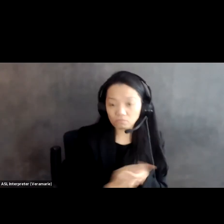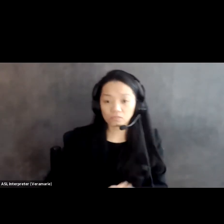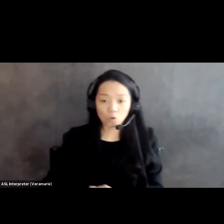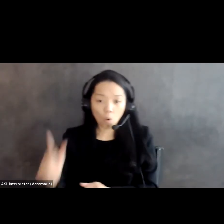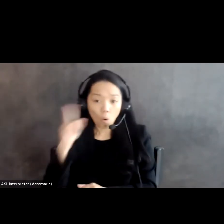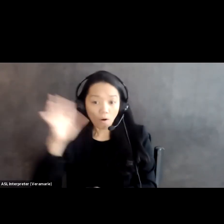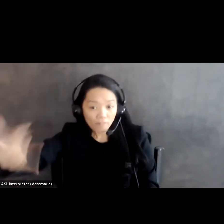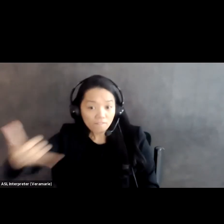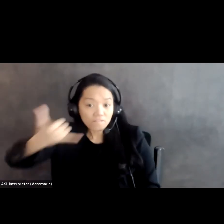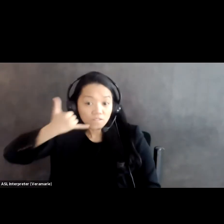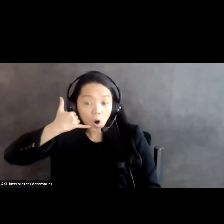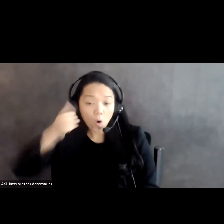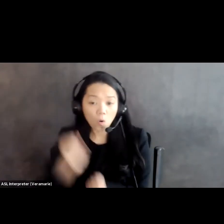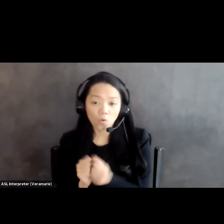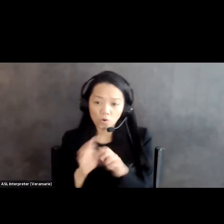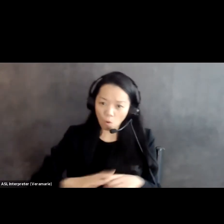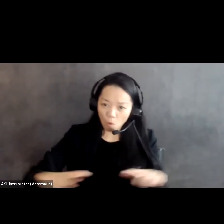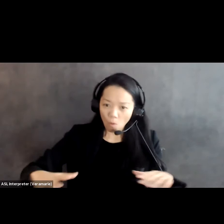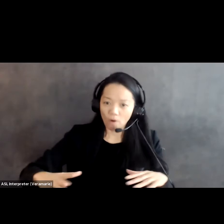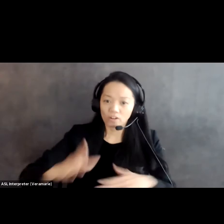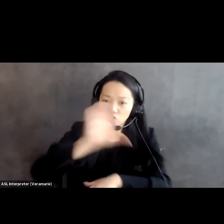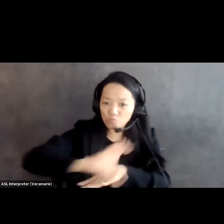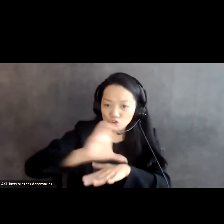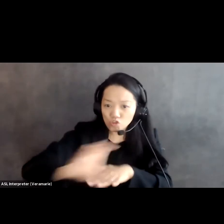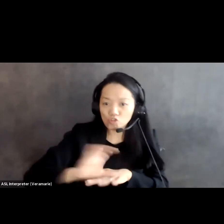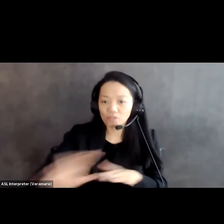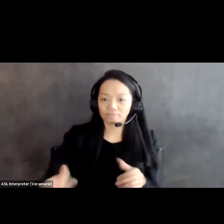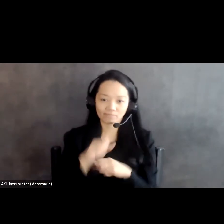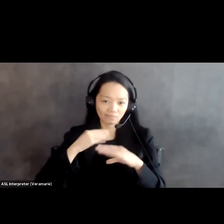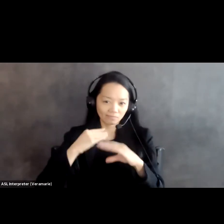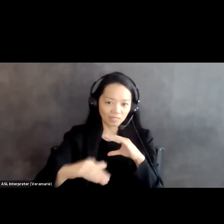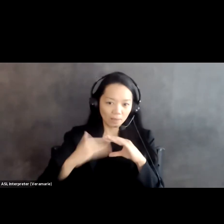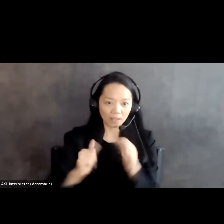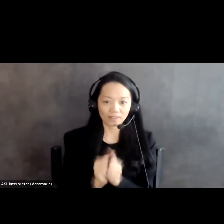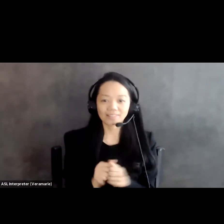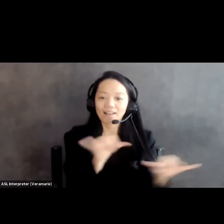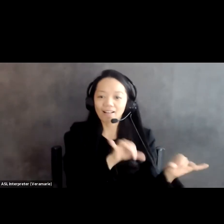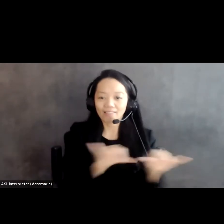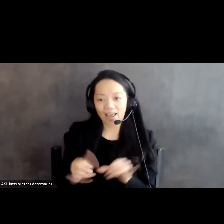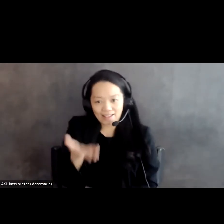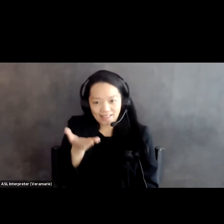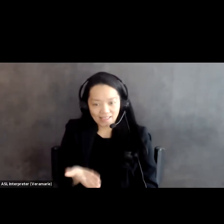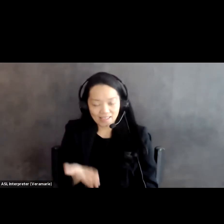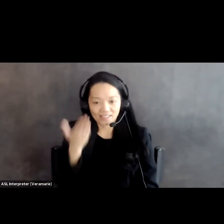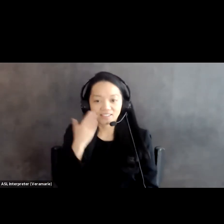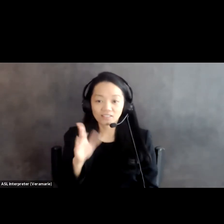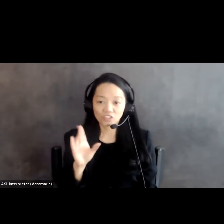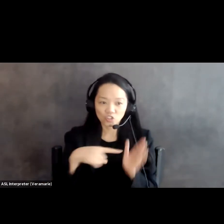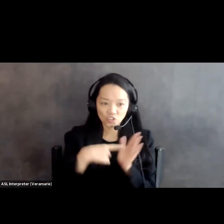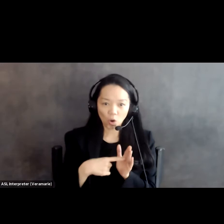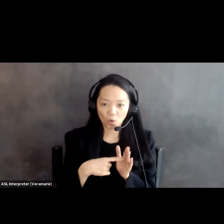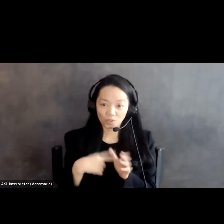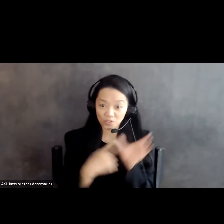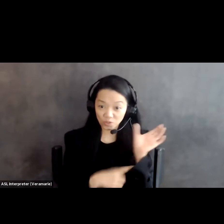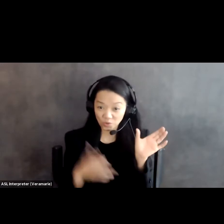Pick up your phone and add them to your address book. Like this. Let's see. Unlock that screen.